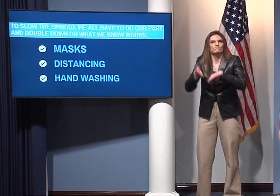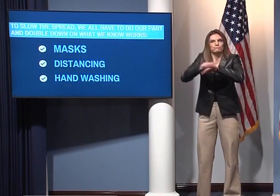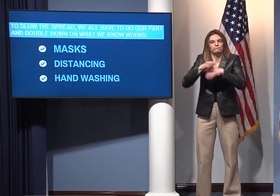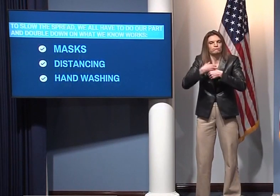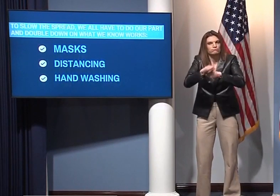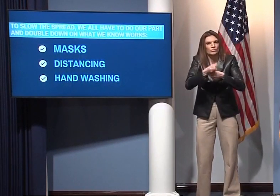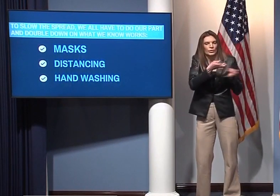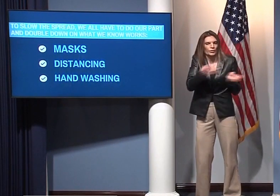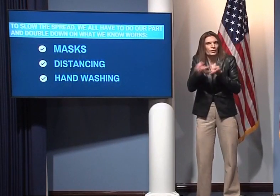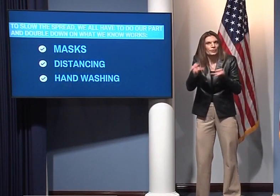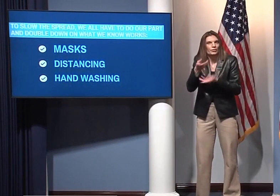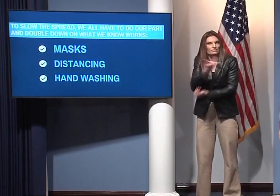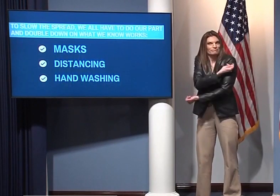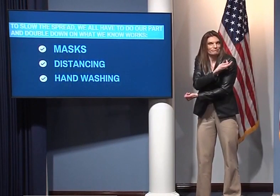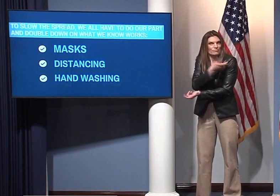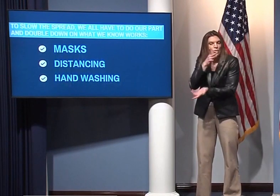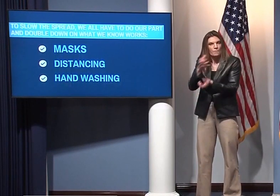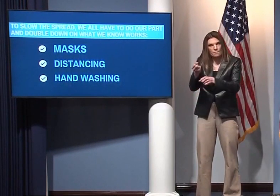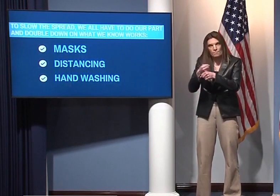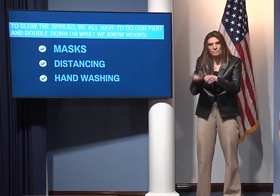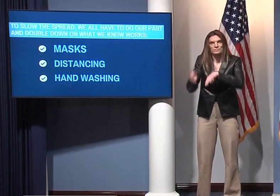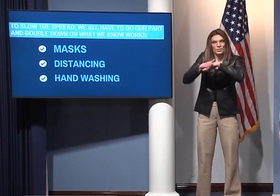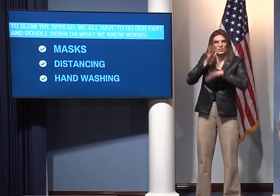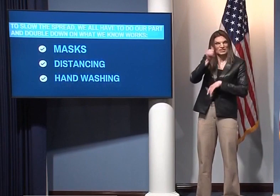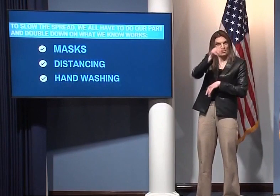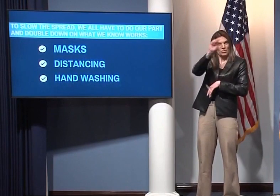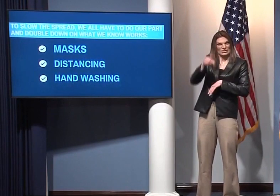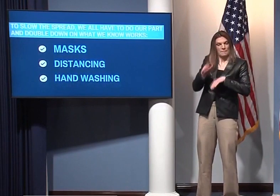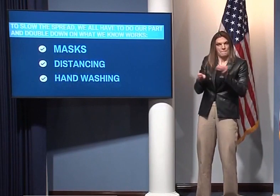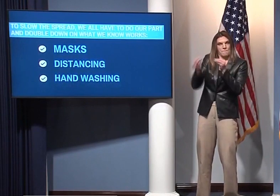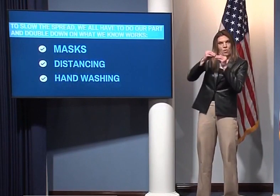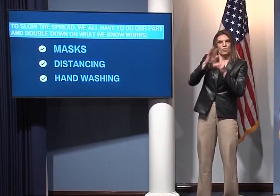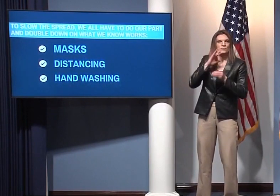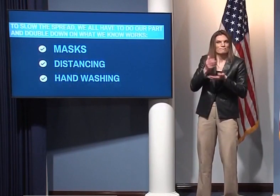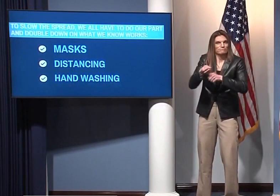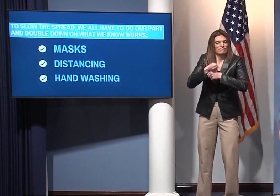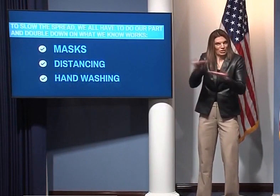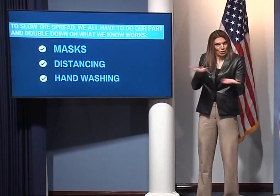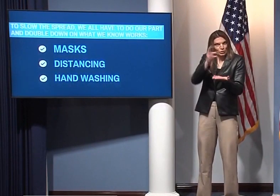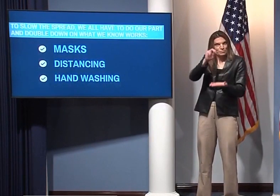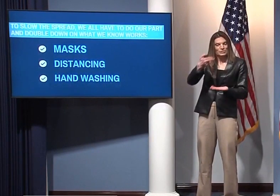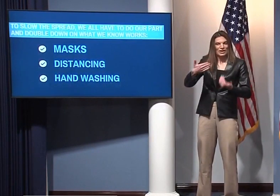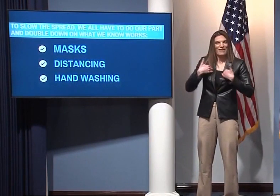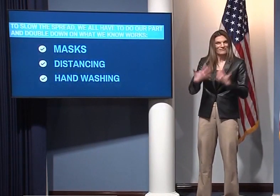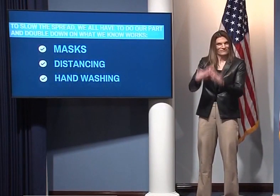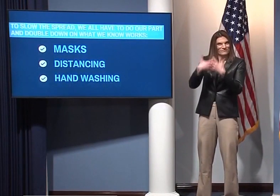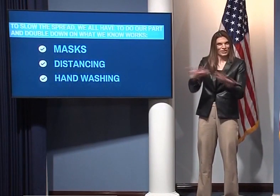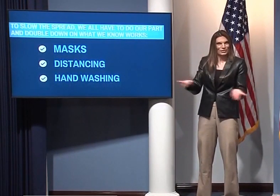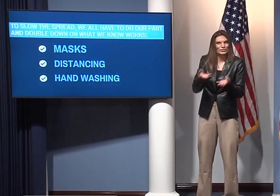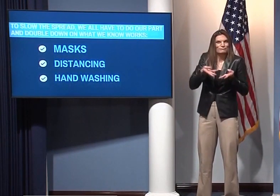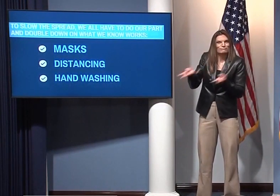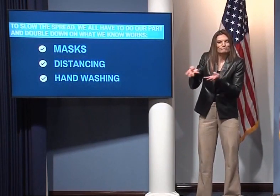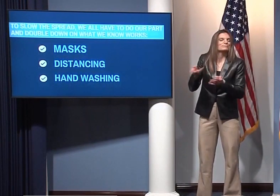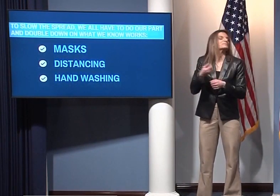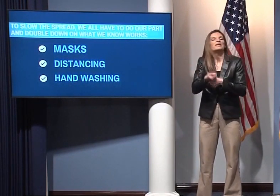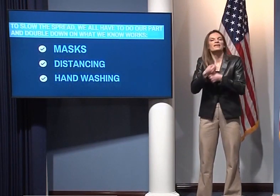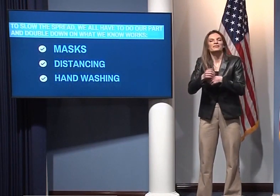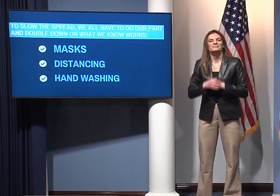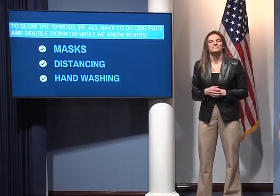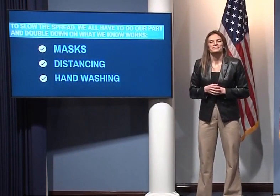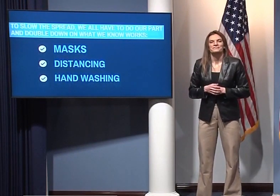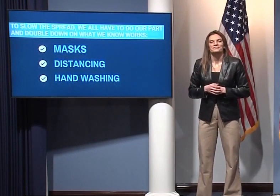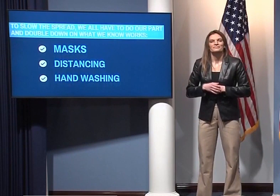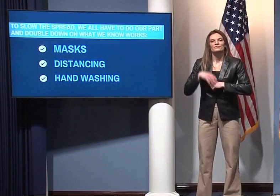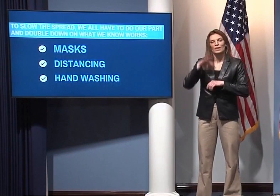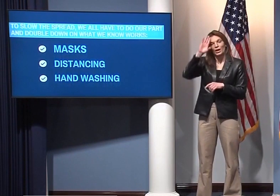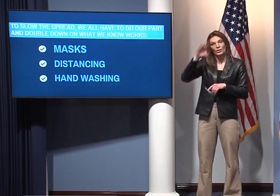of Michigan workers who are making the life-saving Pfizer vaccine in Portage, Michigan. If we all do our part, I know we can